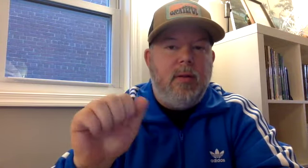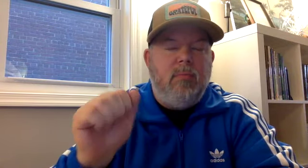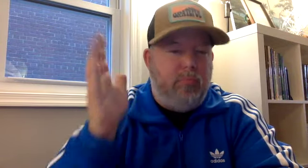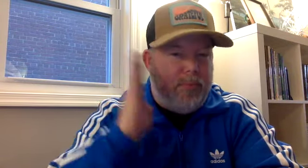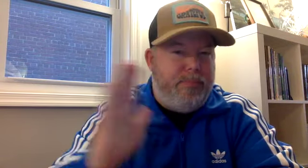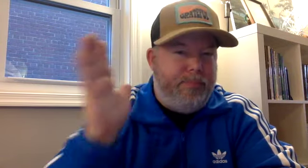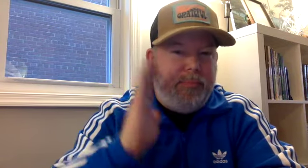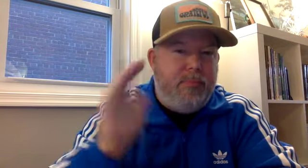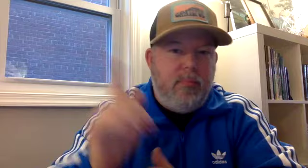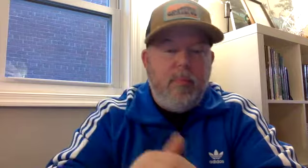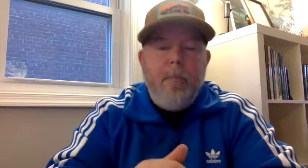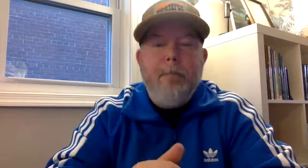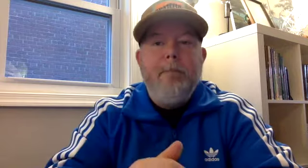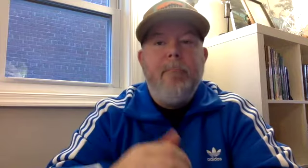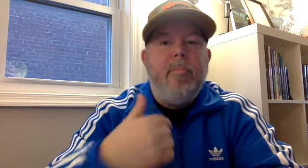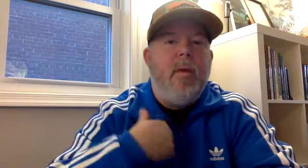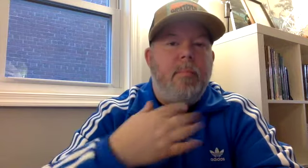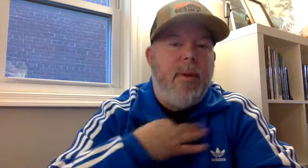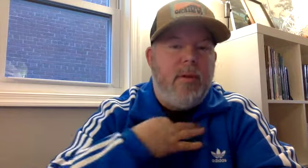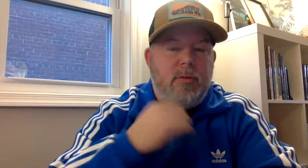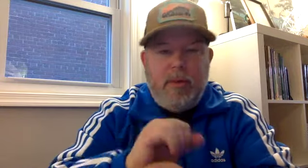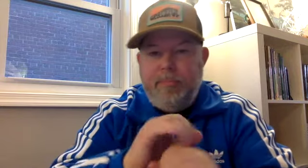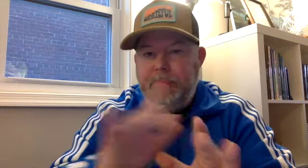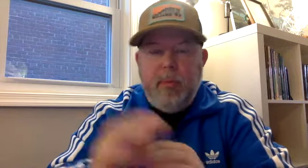I think, 40 Nixon administration